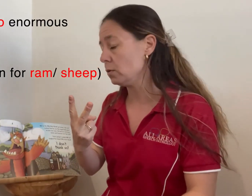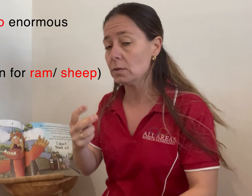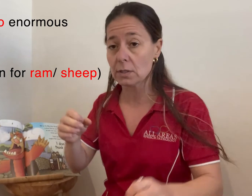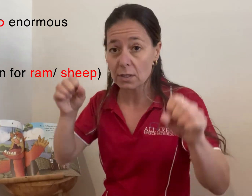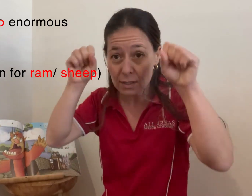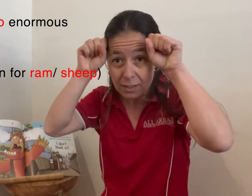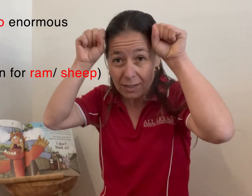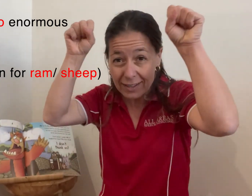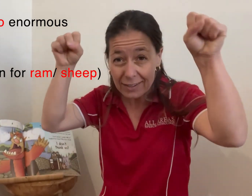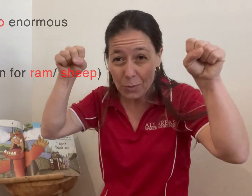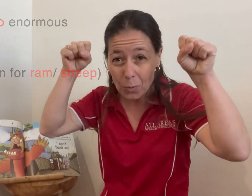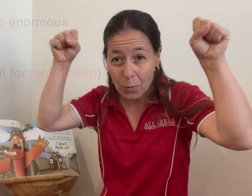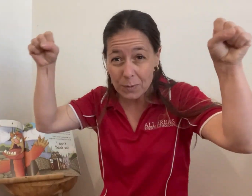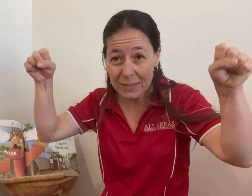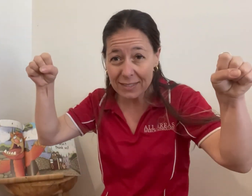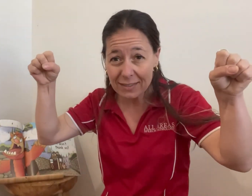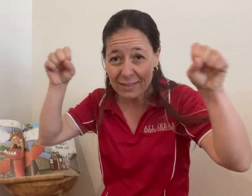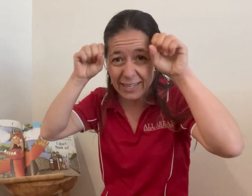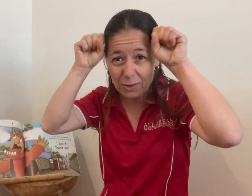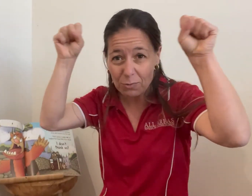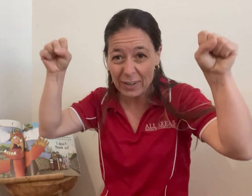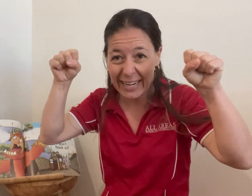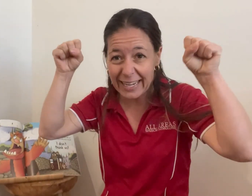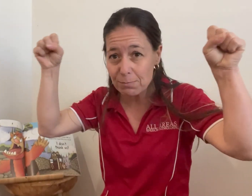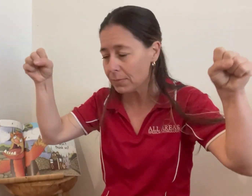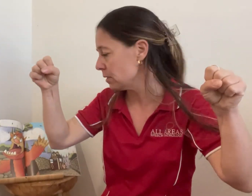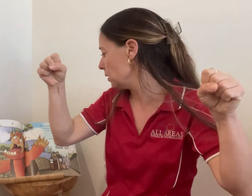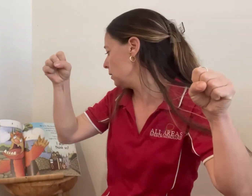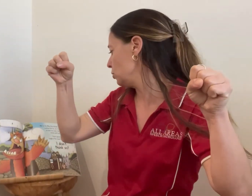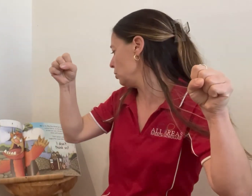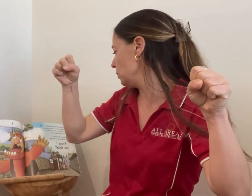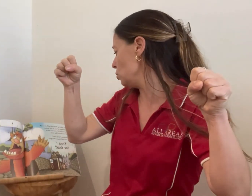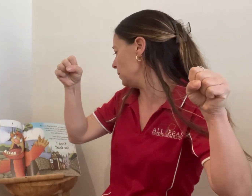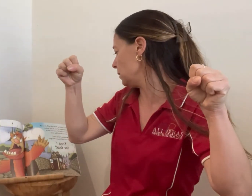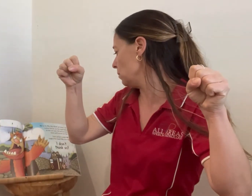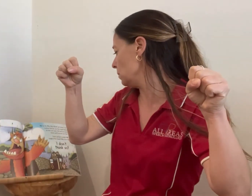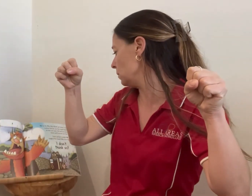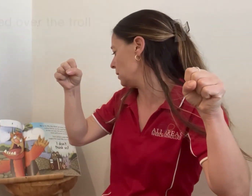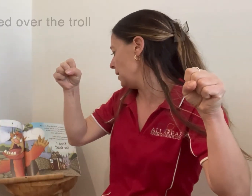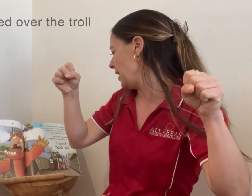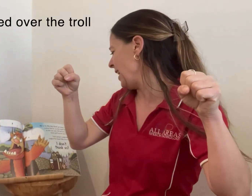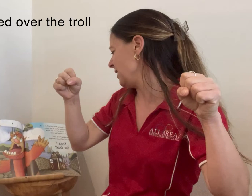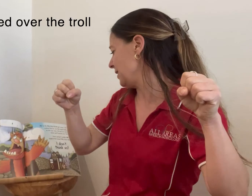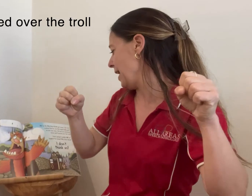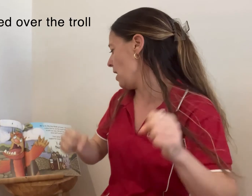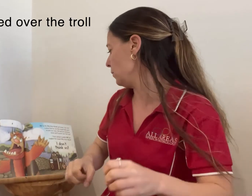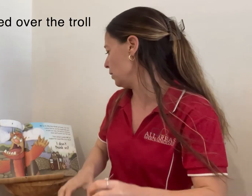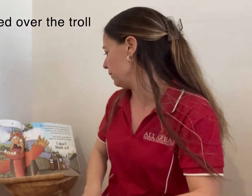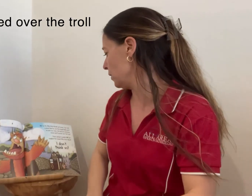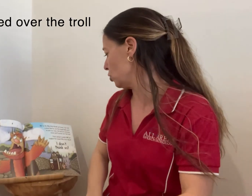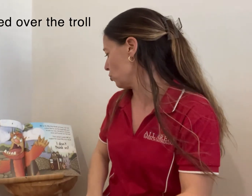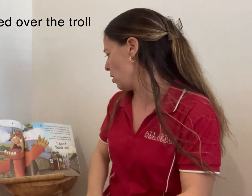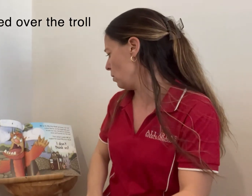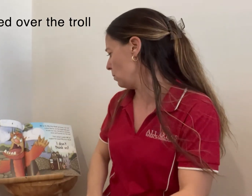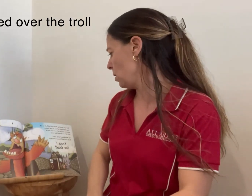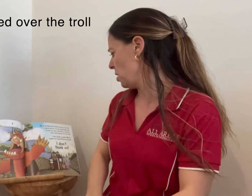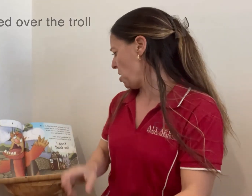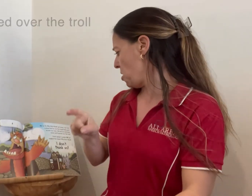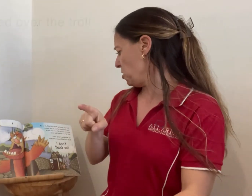horns like a ram, two enormous horns, and towered over the troll.